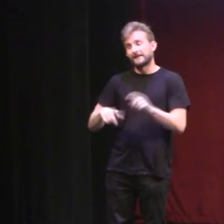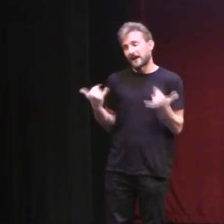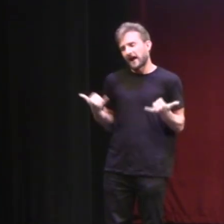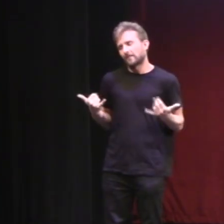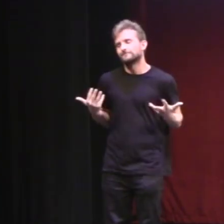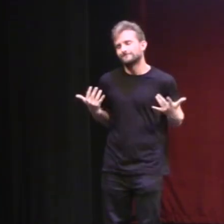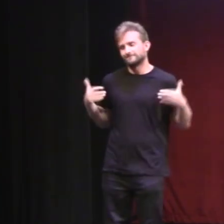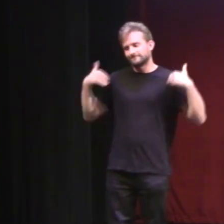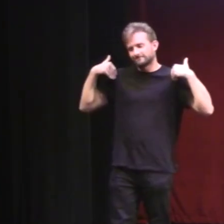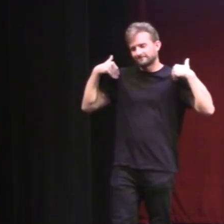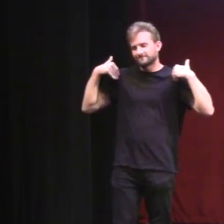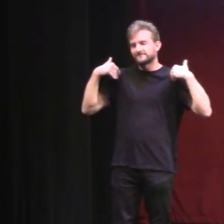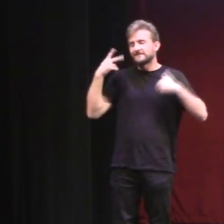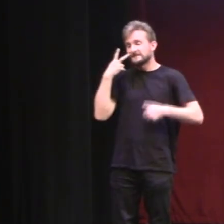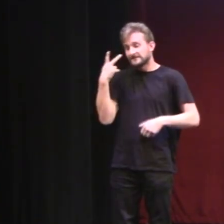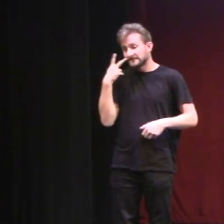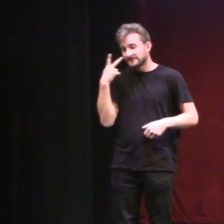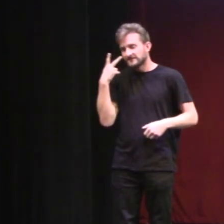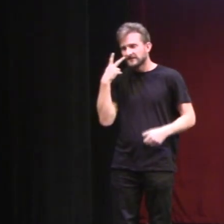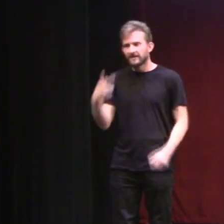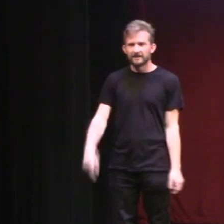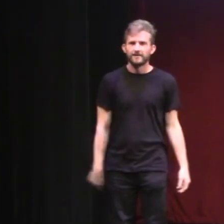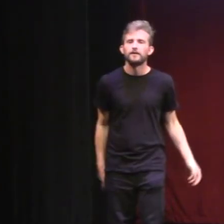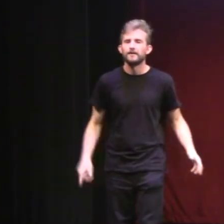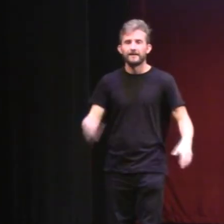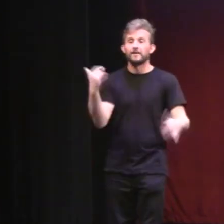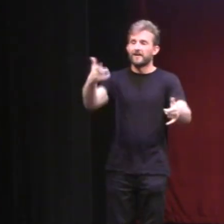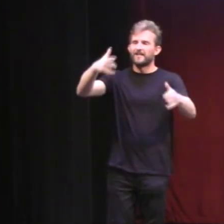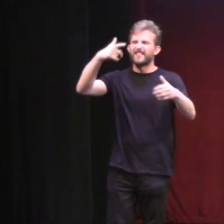And this is the last one for the case studies.